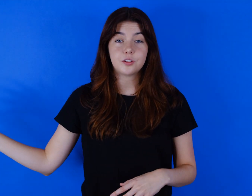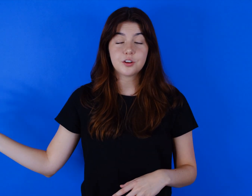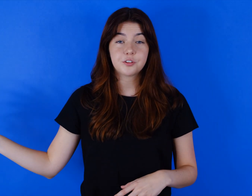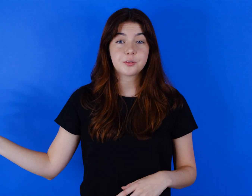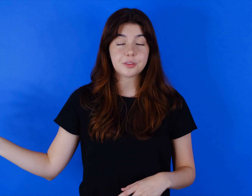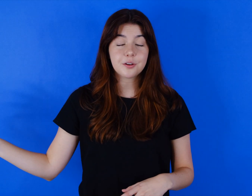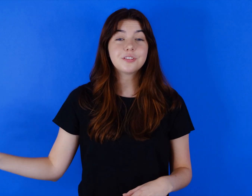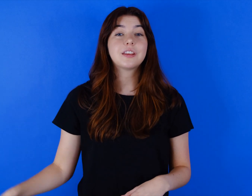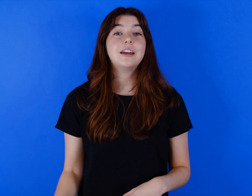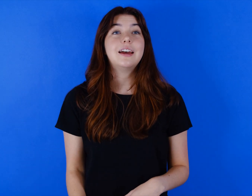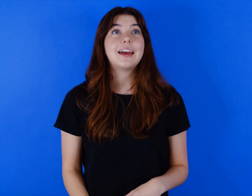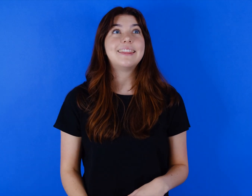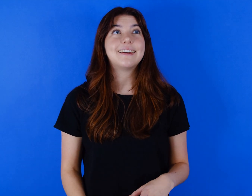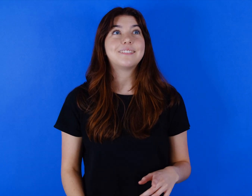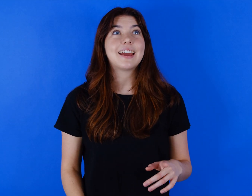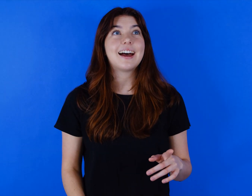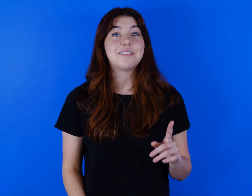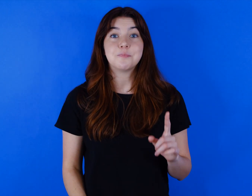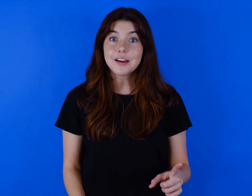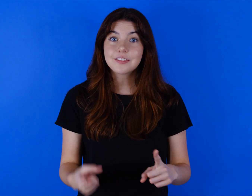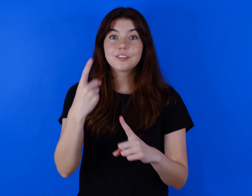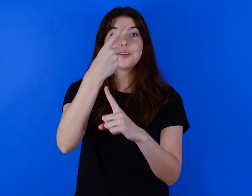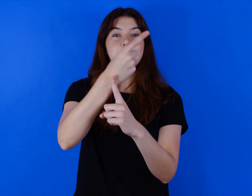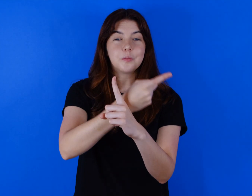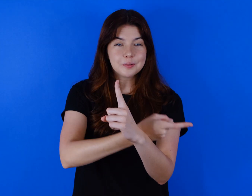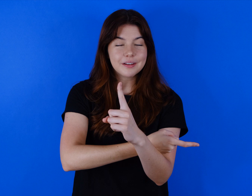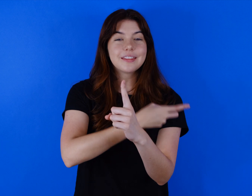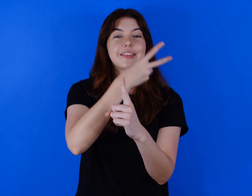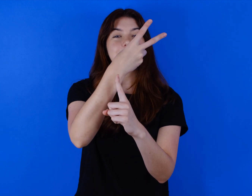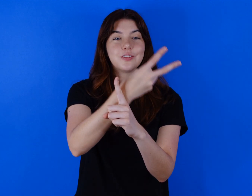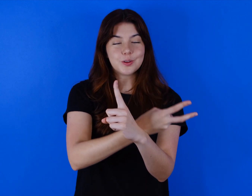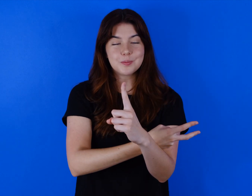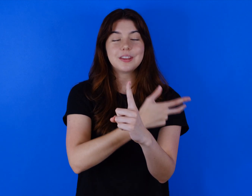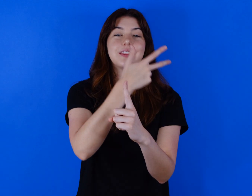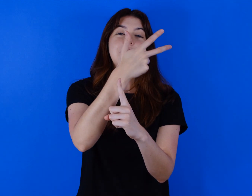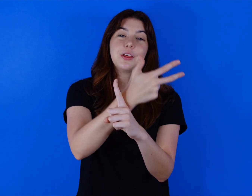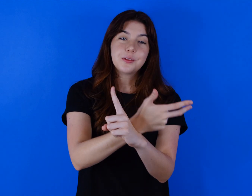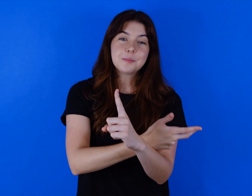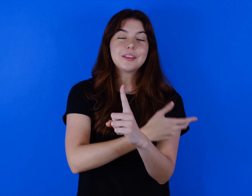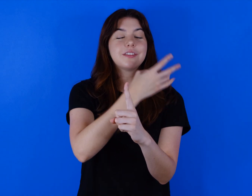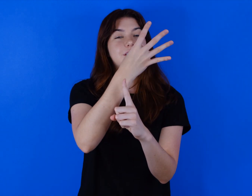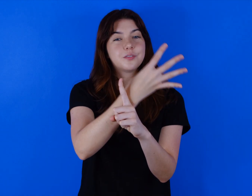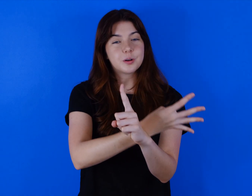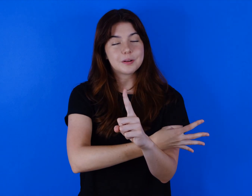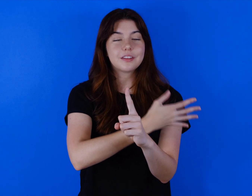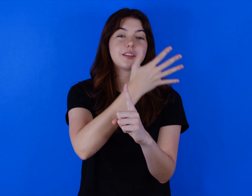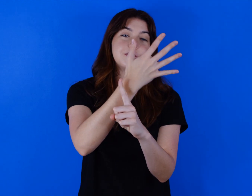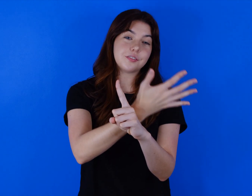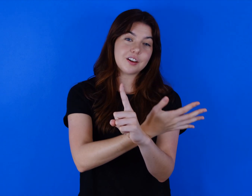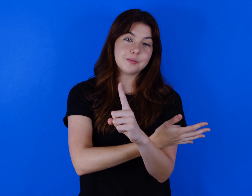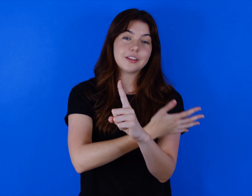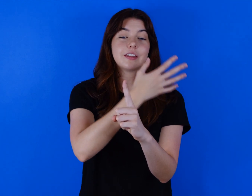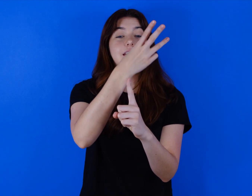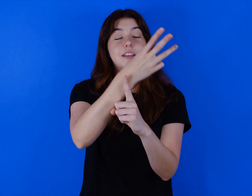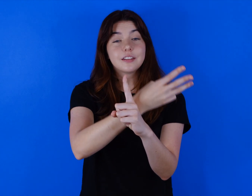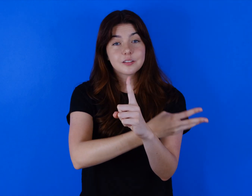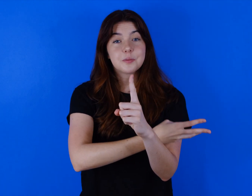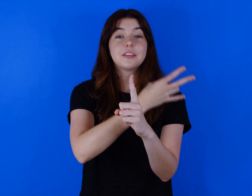so forth with those. And then we have months, 1 month, 2 months, 3 months, 4 months, 5 months, 6 months,